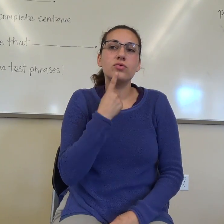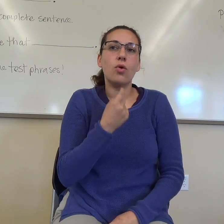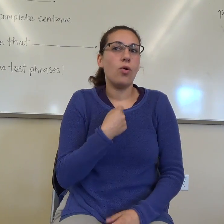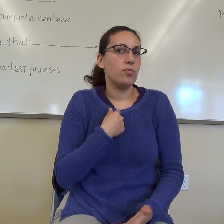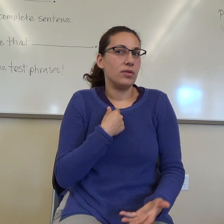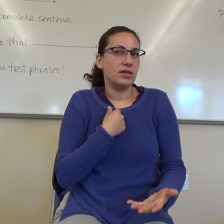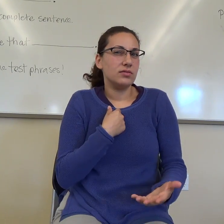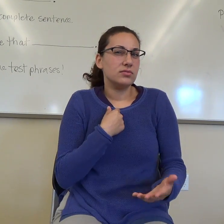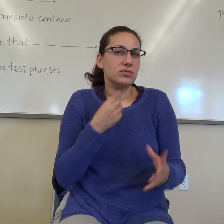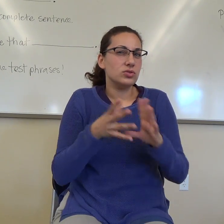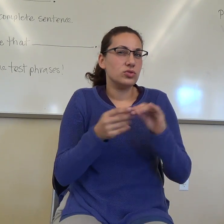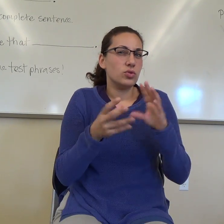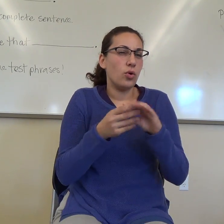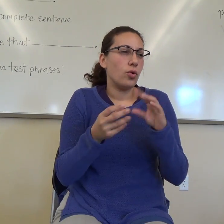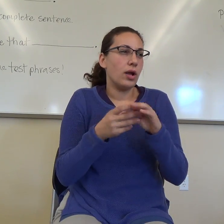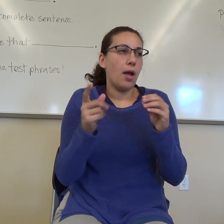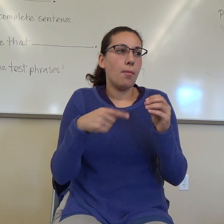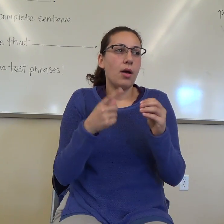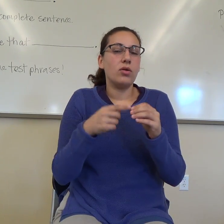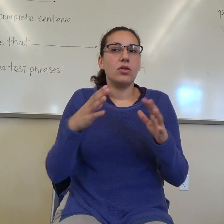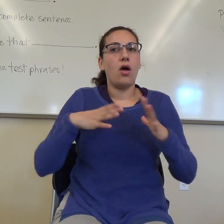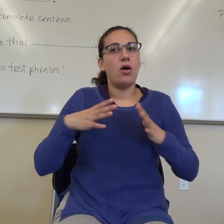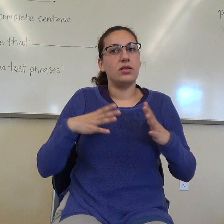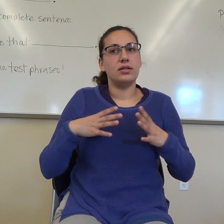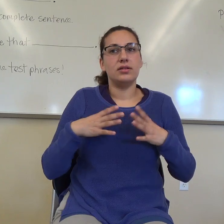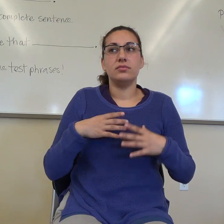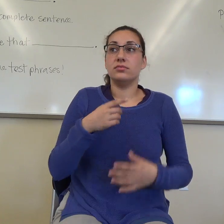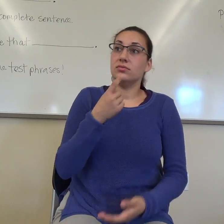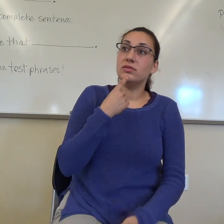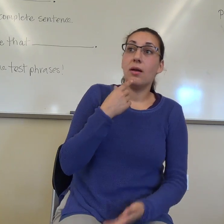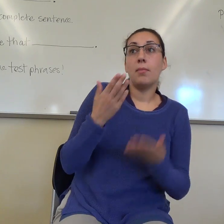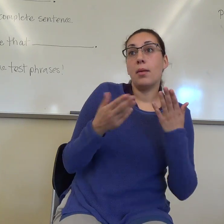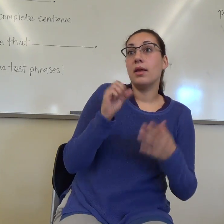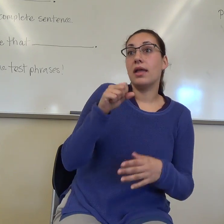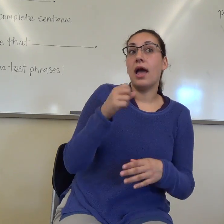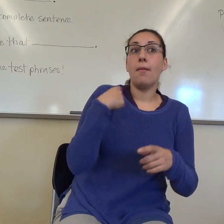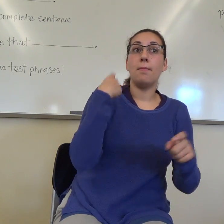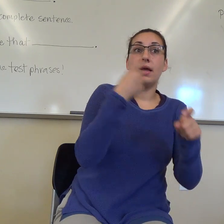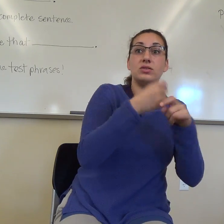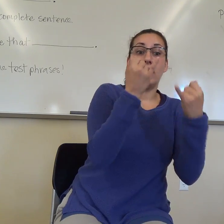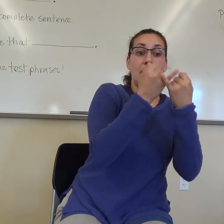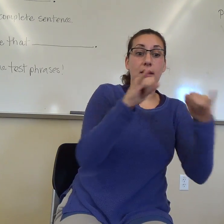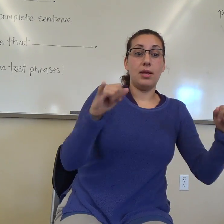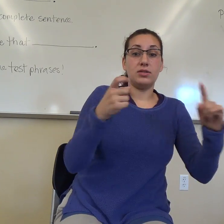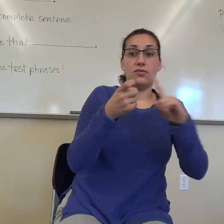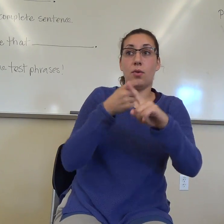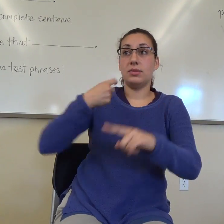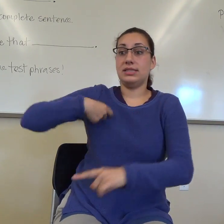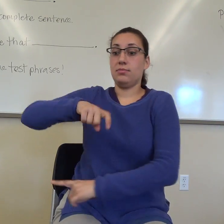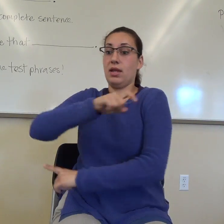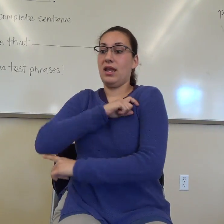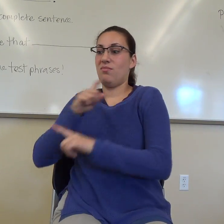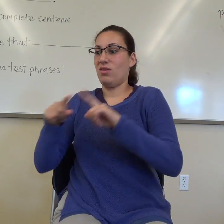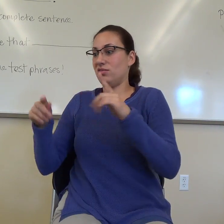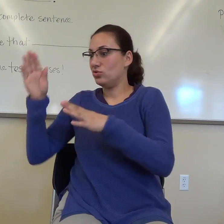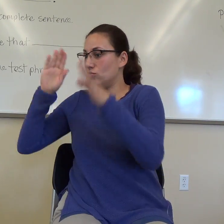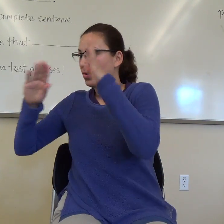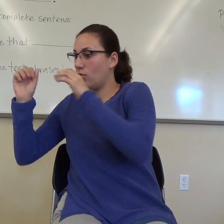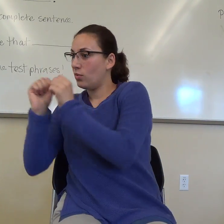You said Mexico had independence from Spain, but then they got into trouble with France, and then they did this, and then they did this. And I